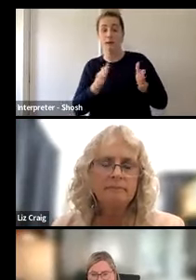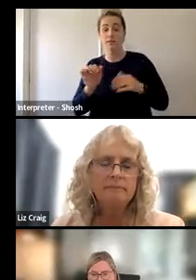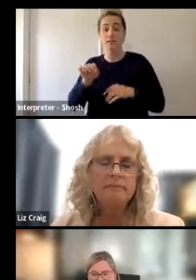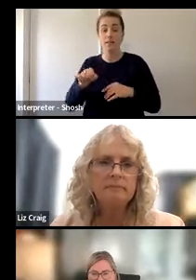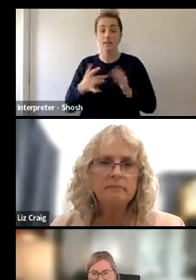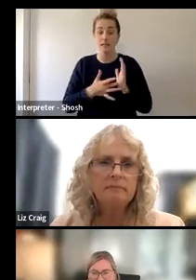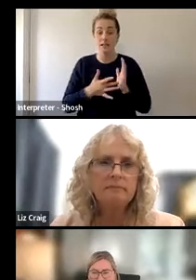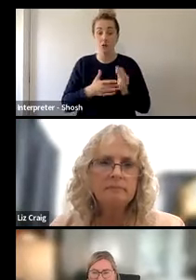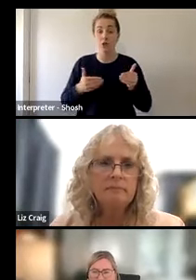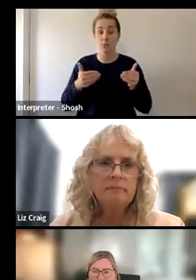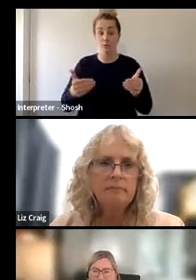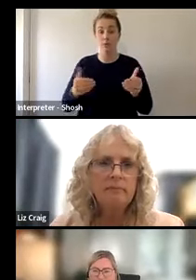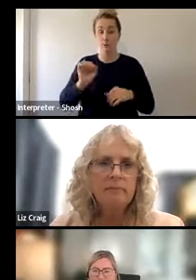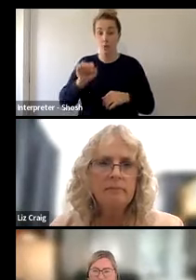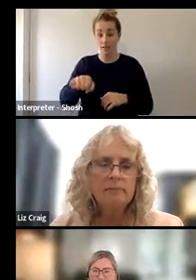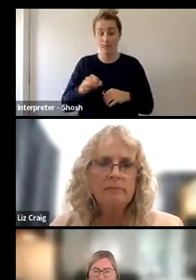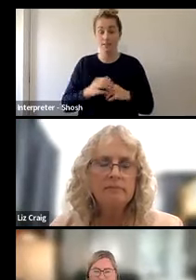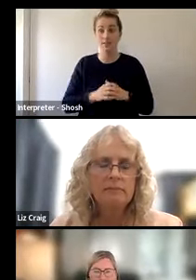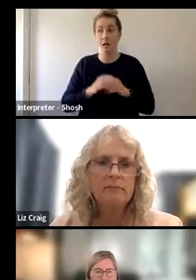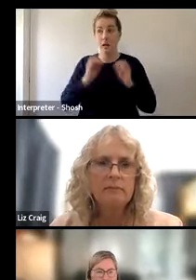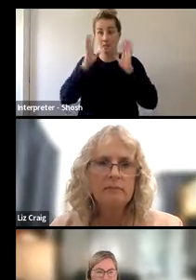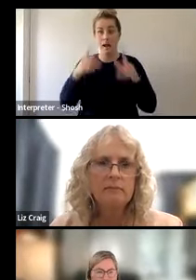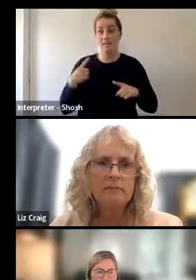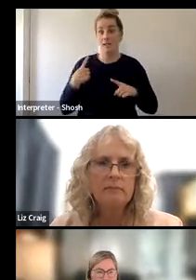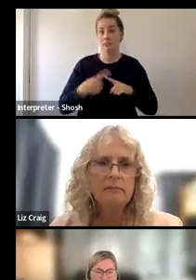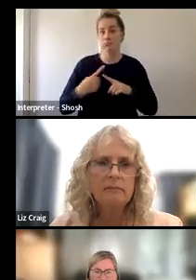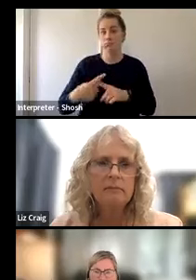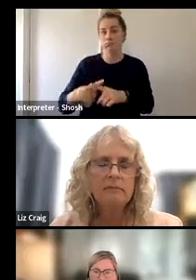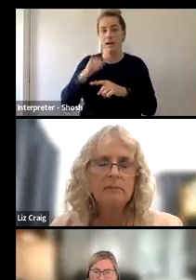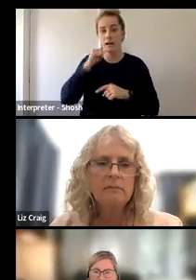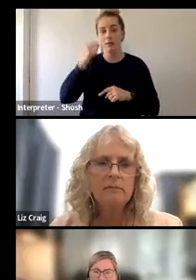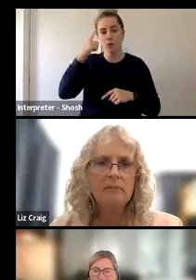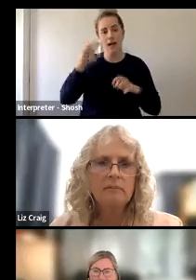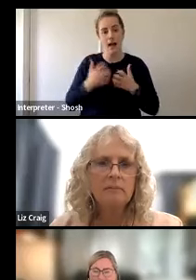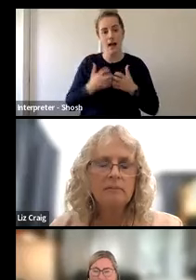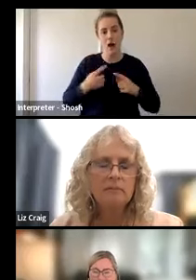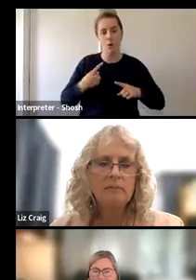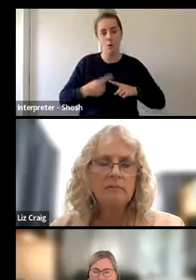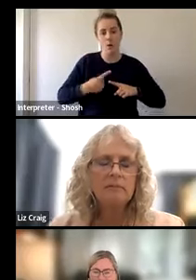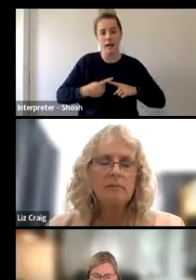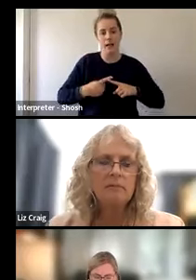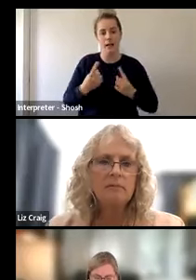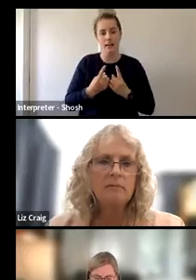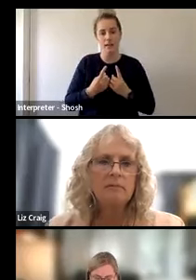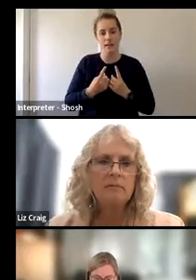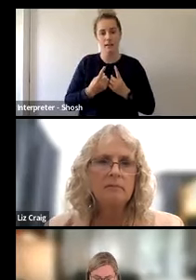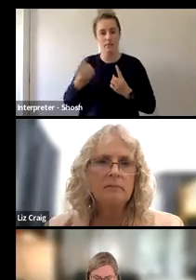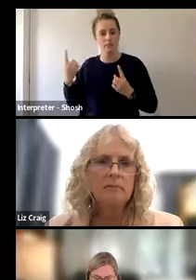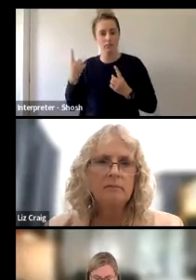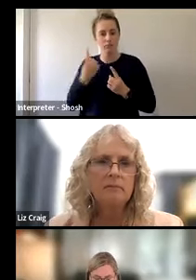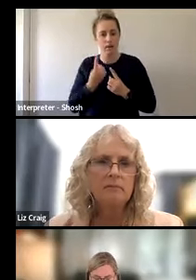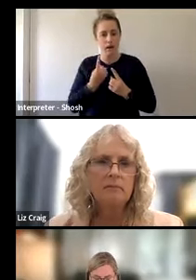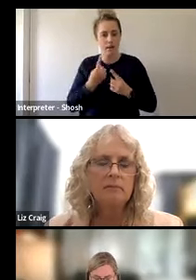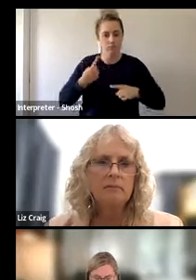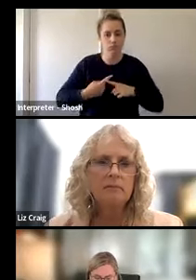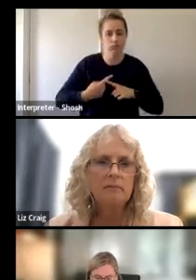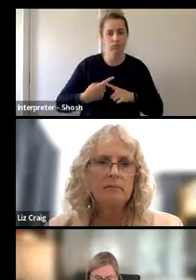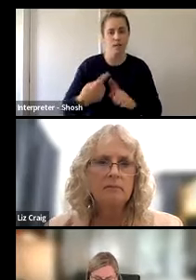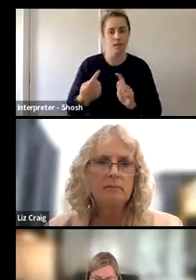moving forward at an amazing rate. Really, when we think about how quickly it's come in that acceleration of